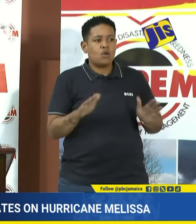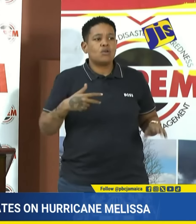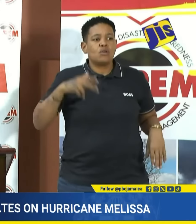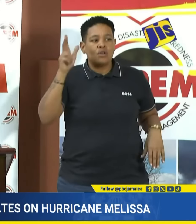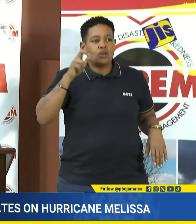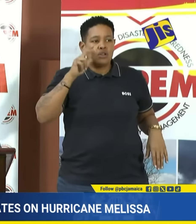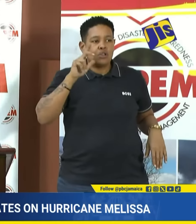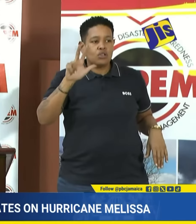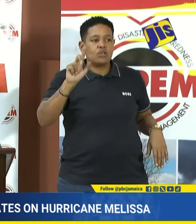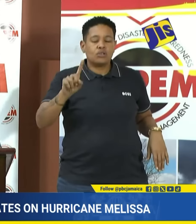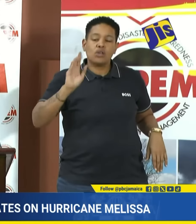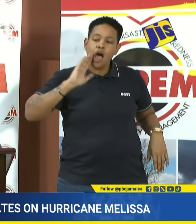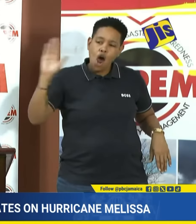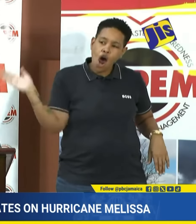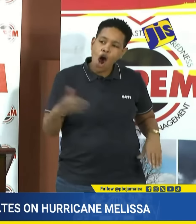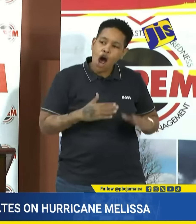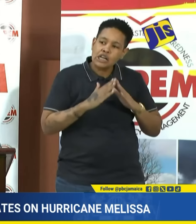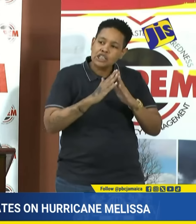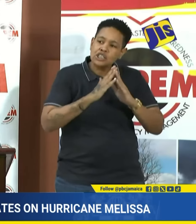heard 31.